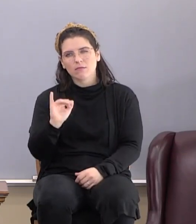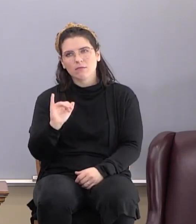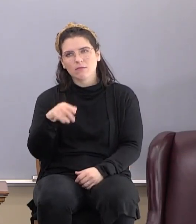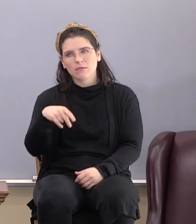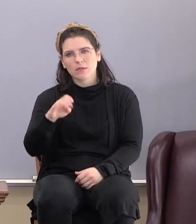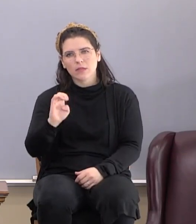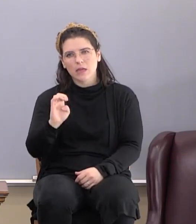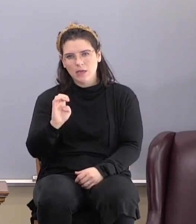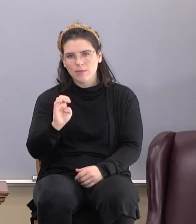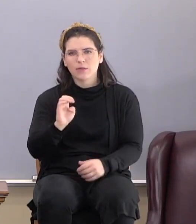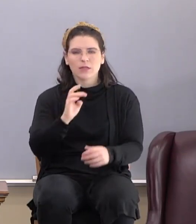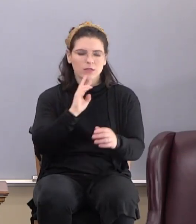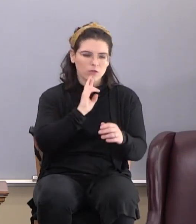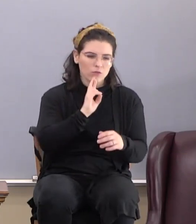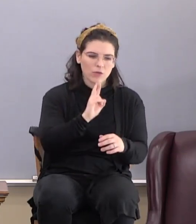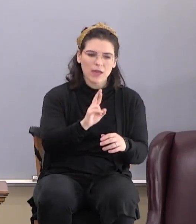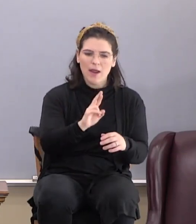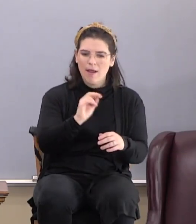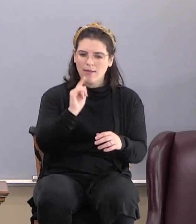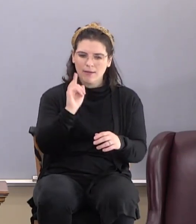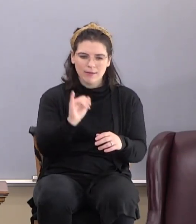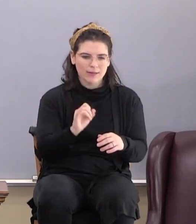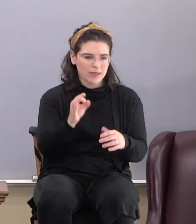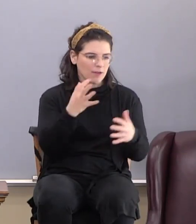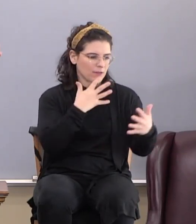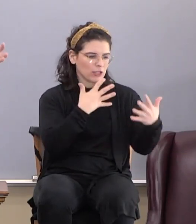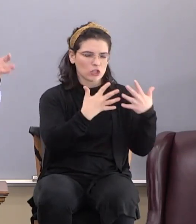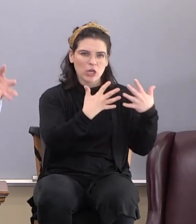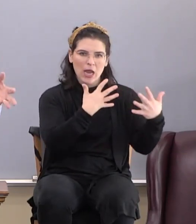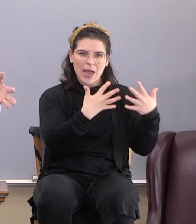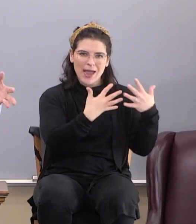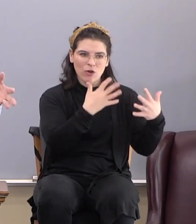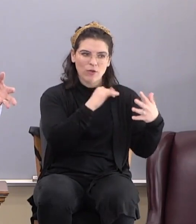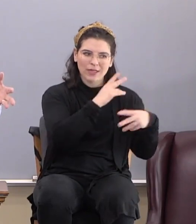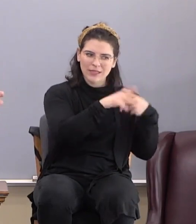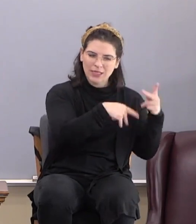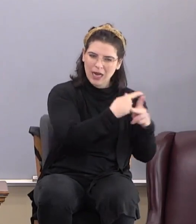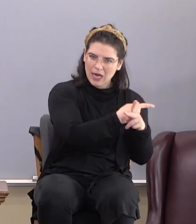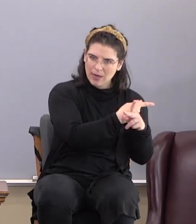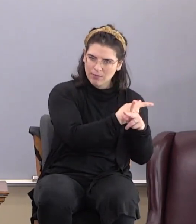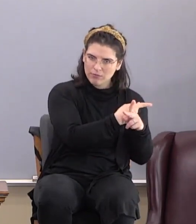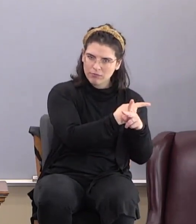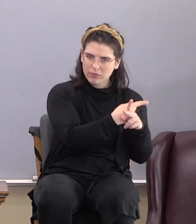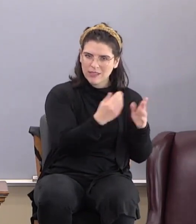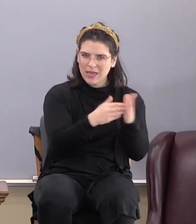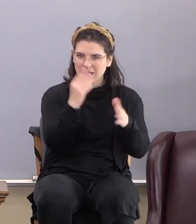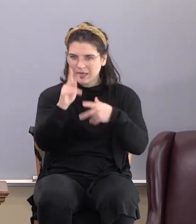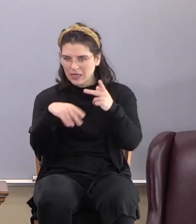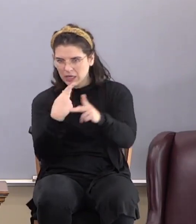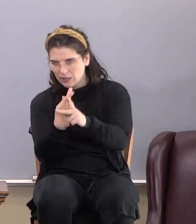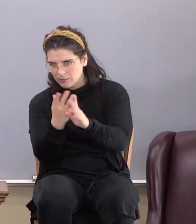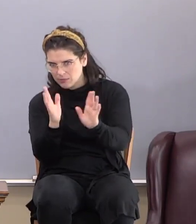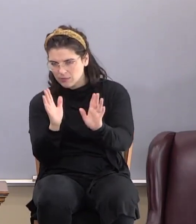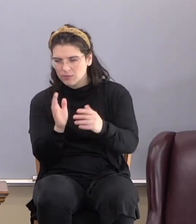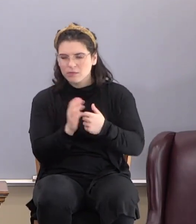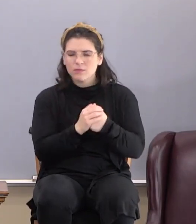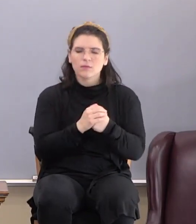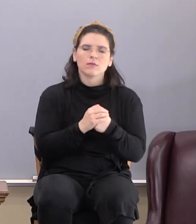reality of the shadow, okay? The shadow is a type. So Paul,